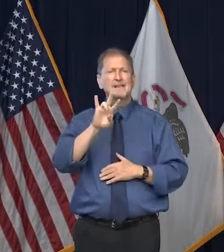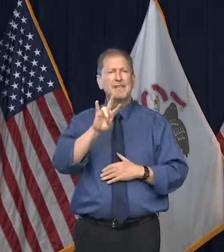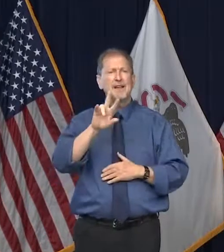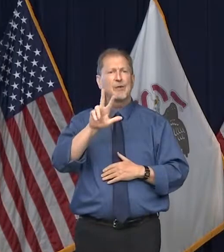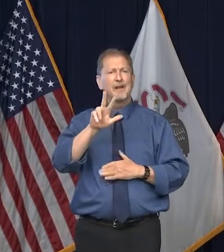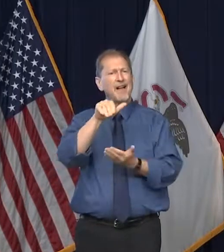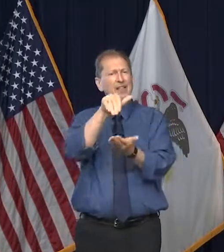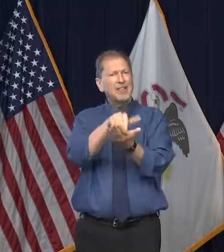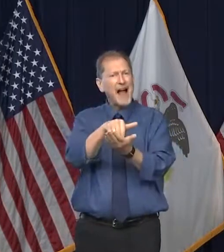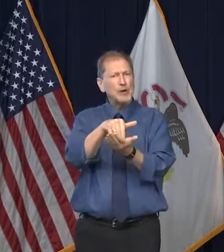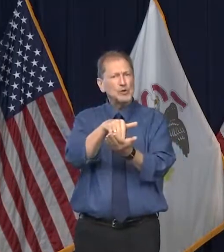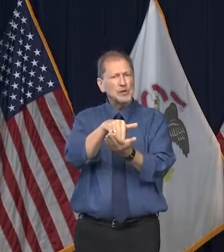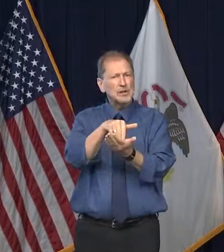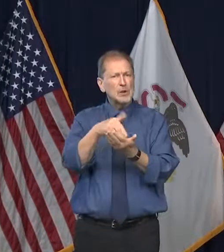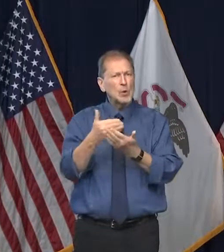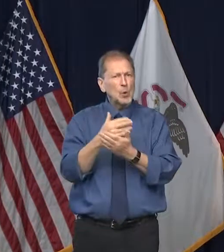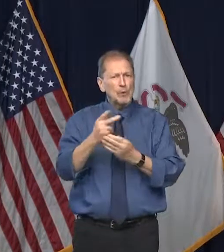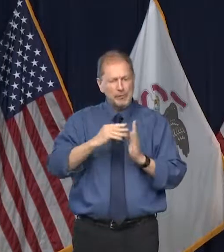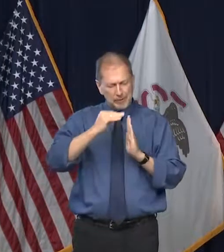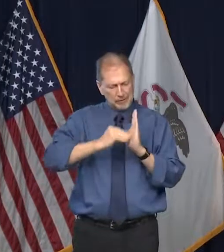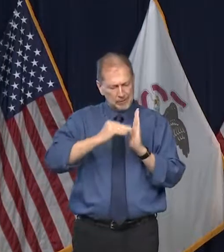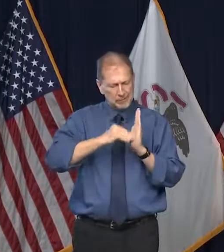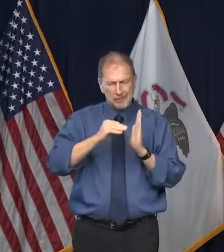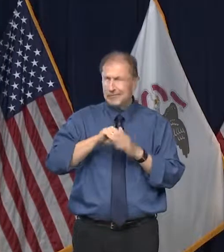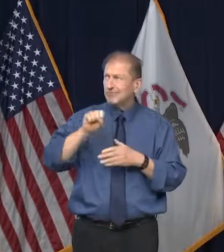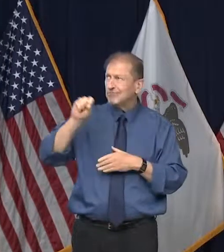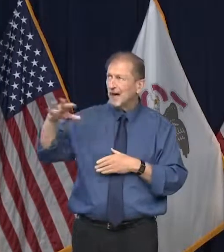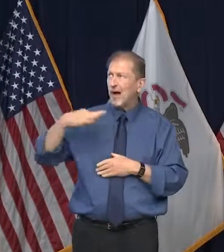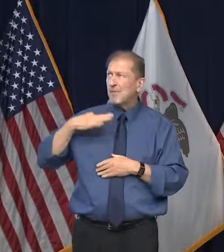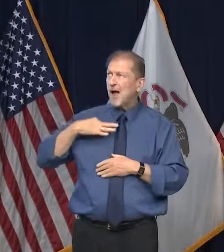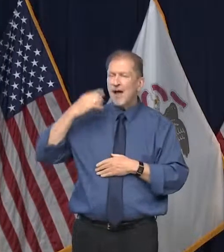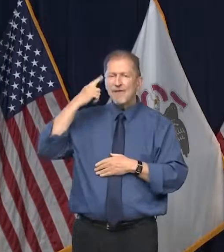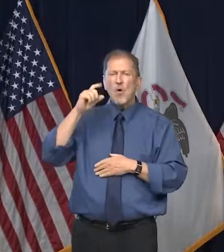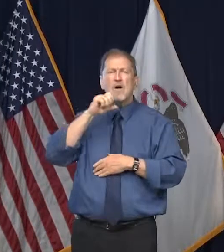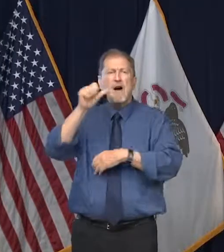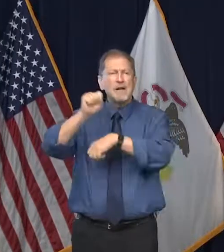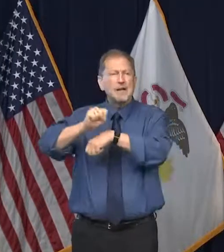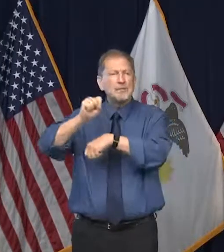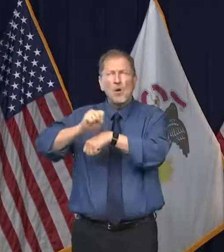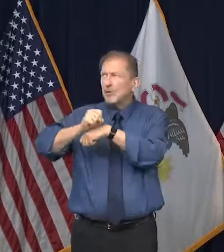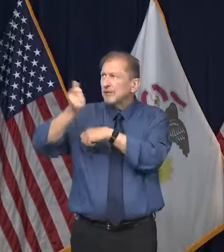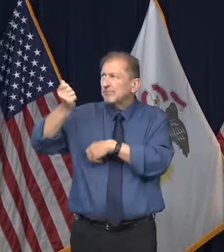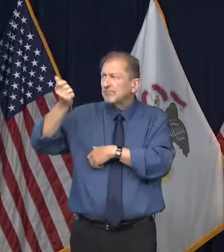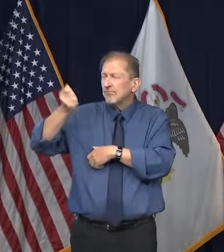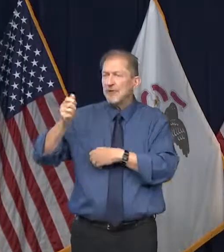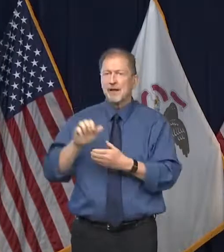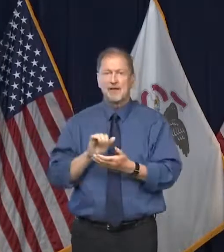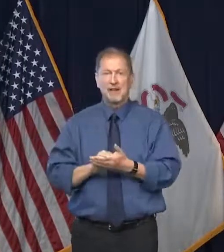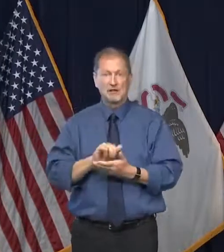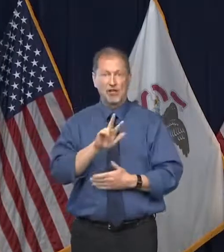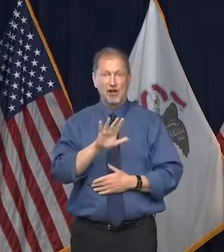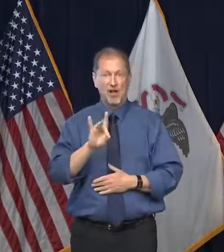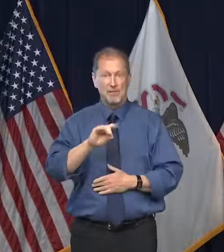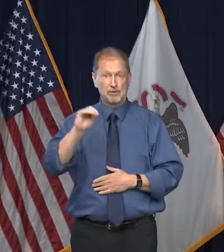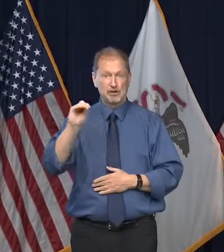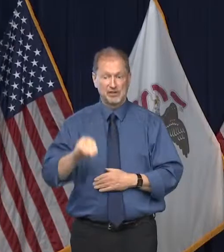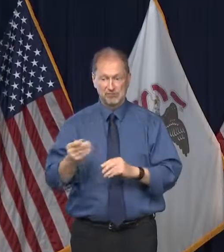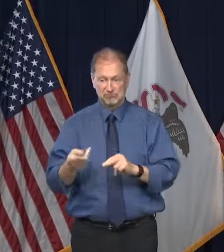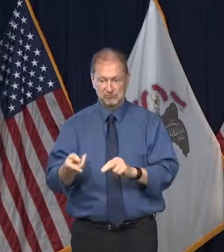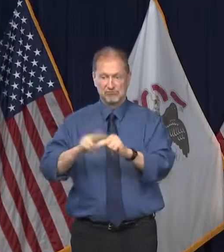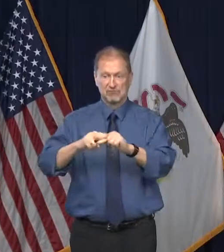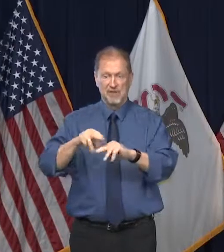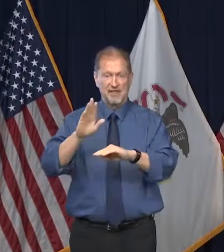new unemployment claims filed in Illinois, which was a 38% increase from the week